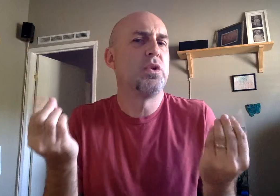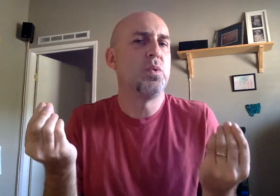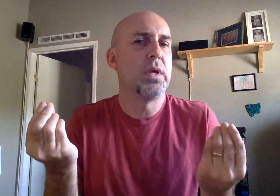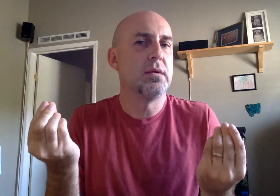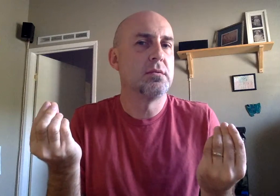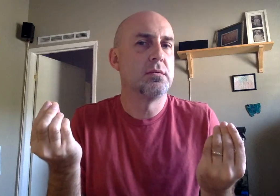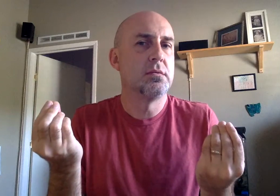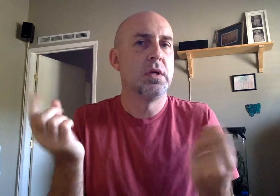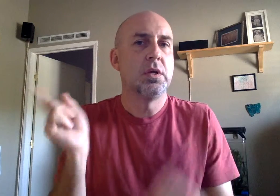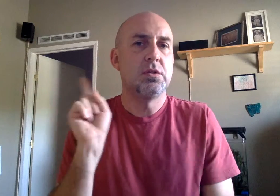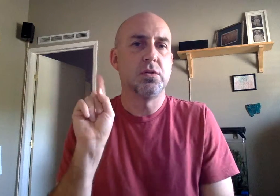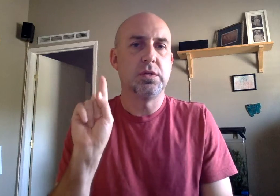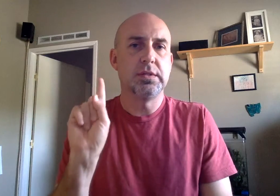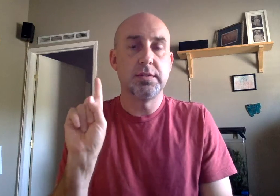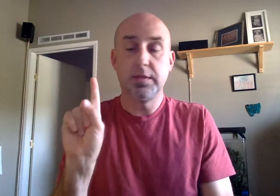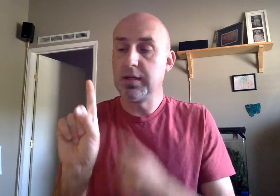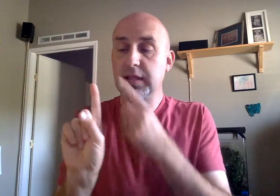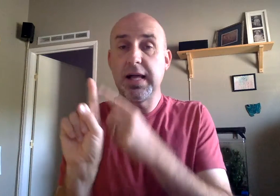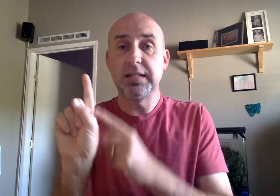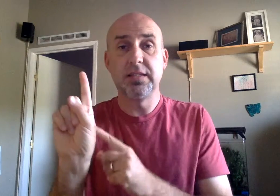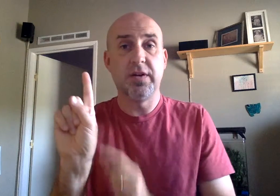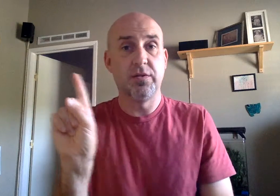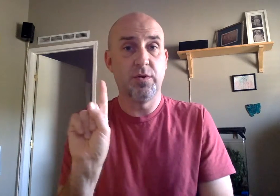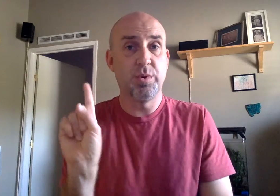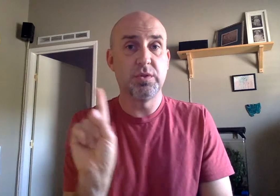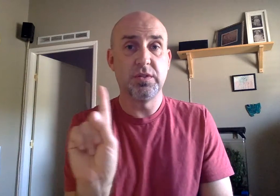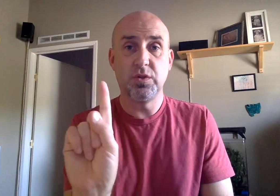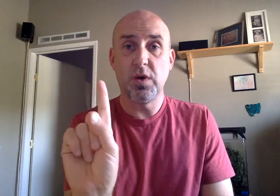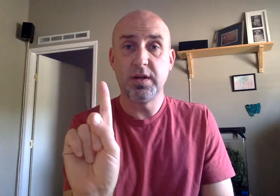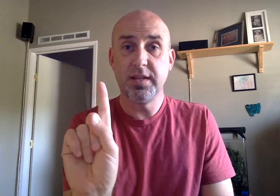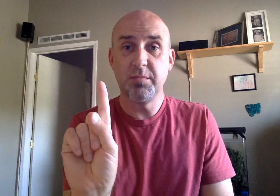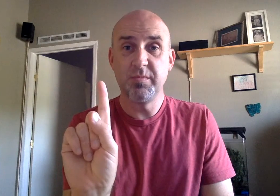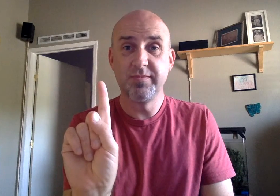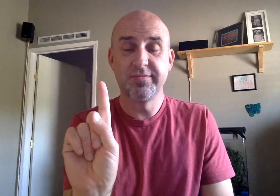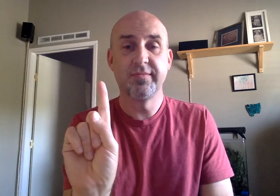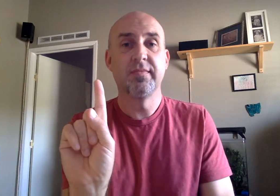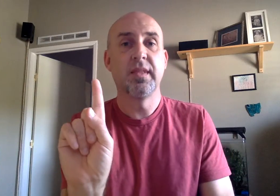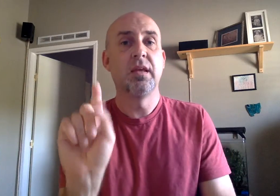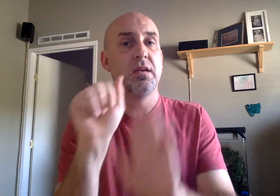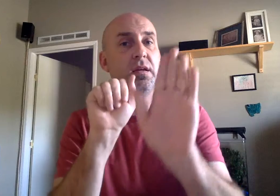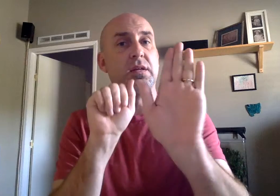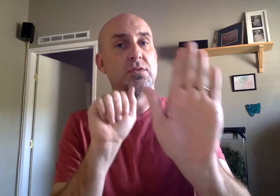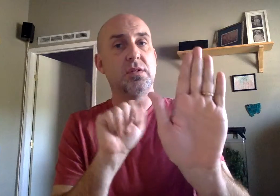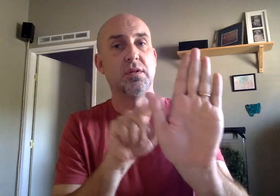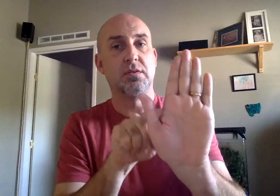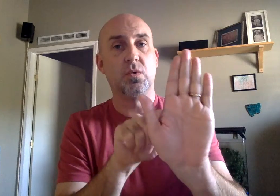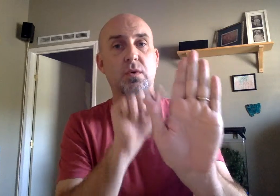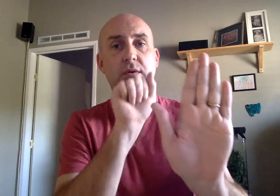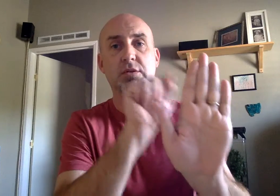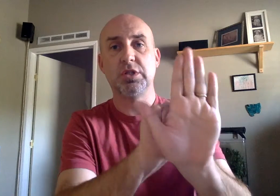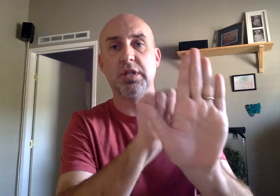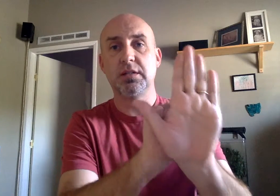doing. So this is the classifier for a person. She walks up. Here's the door. She knocks on